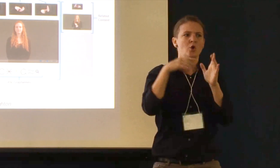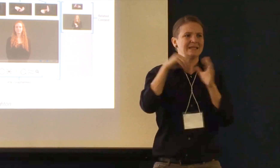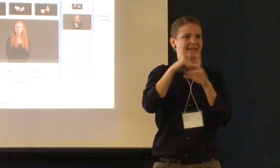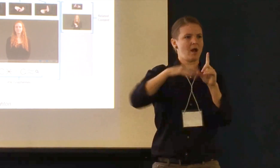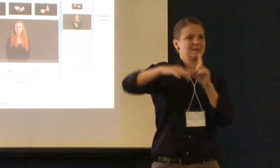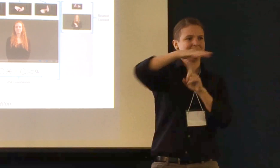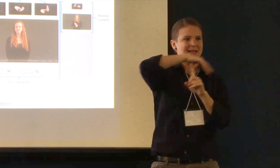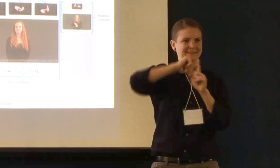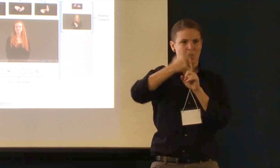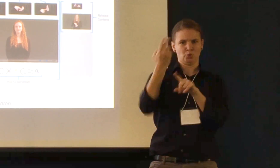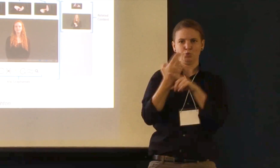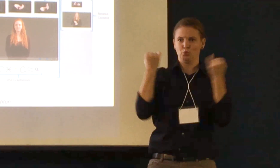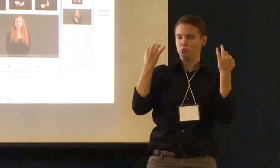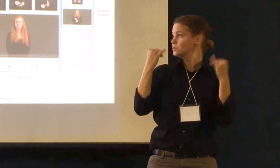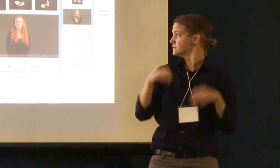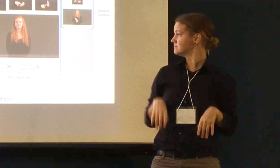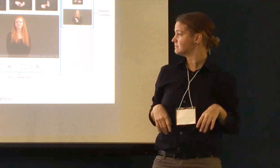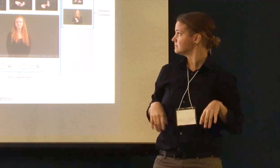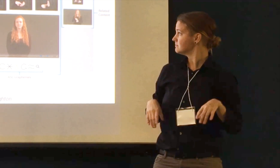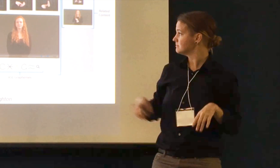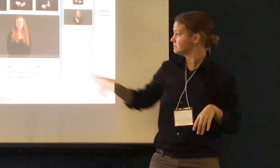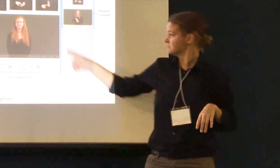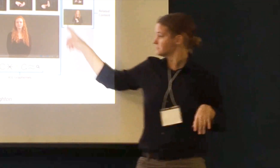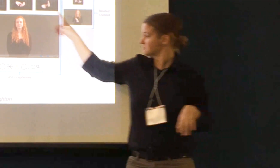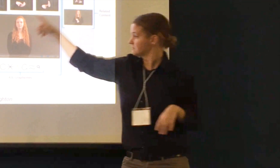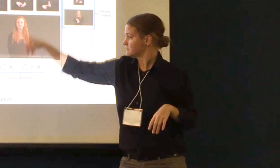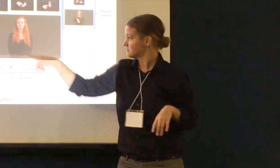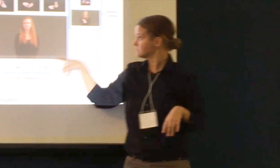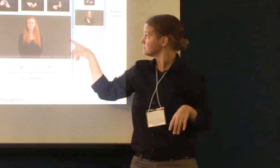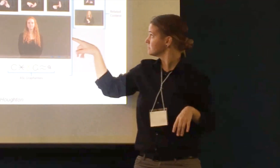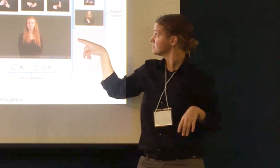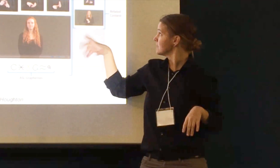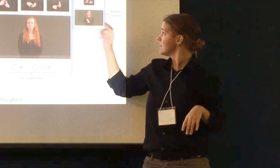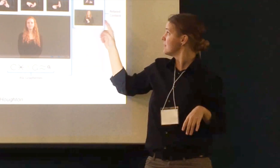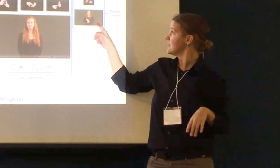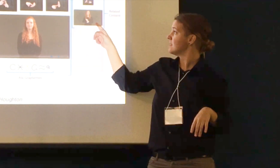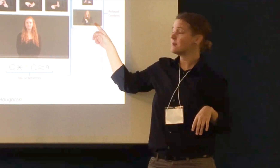the citation form of the sign, how it's uttered in ASL.